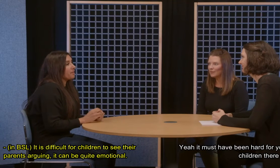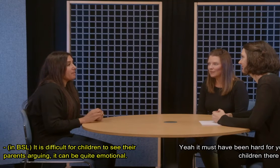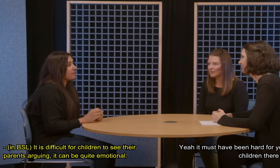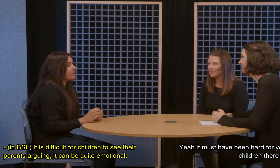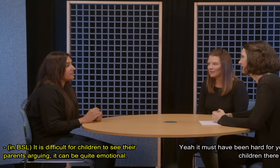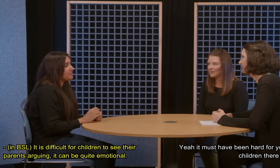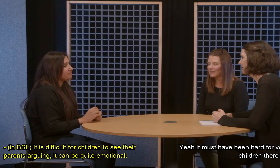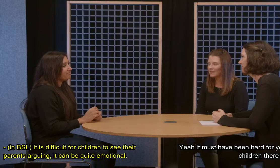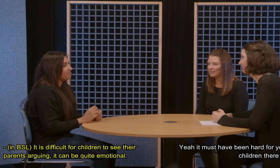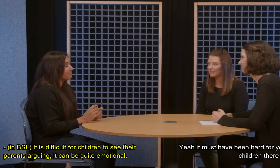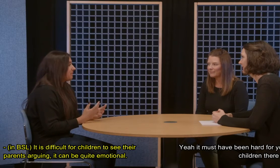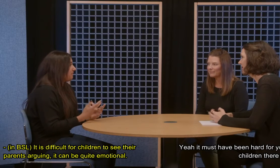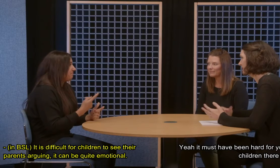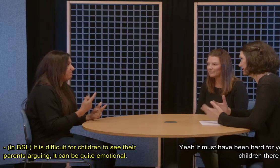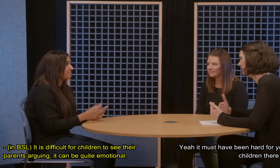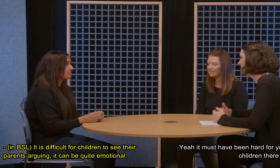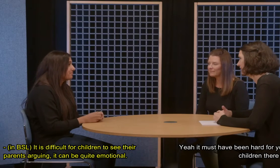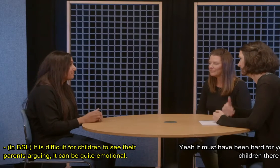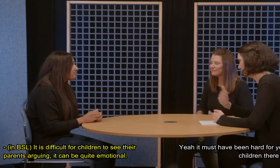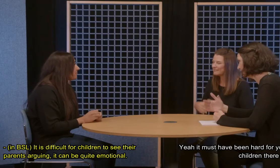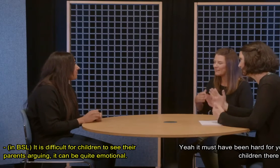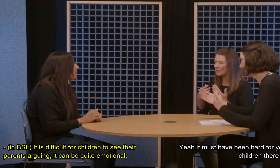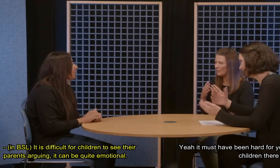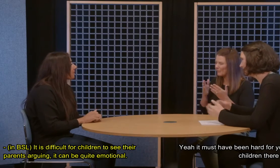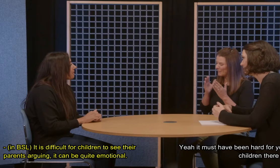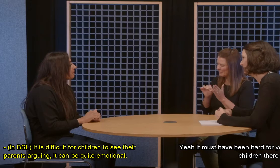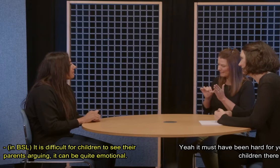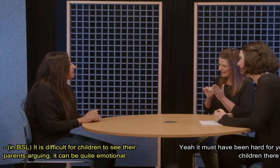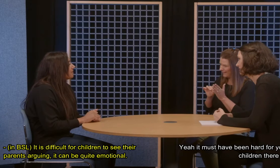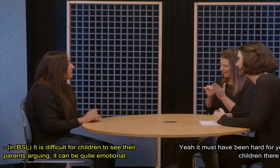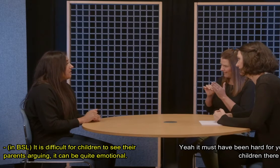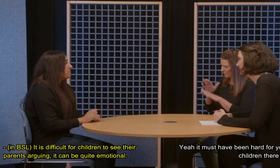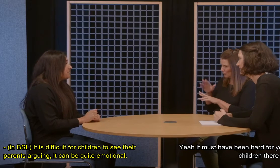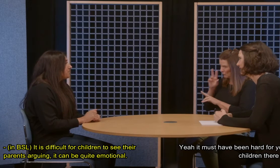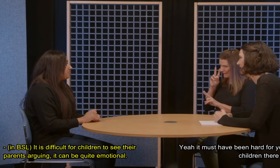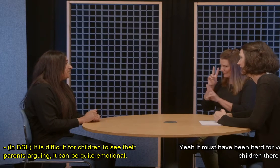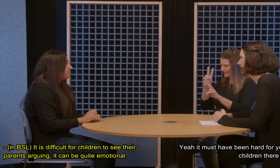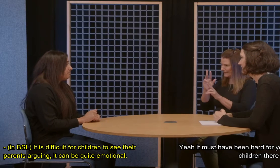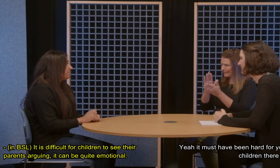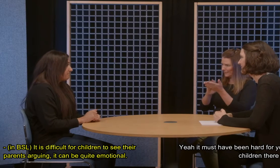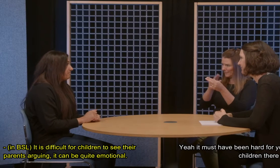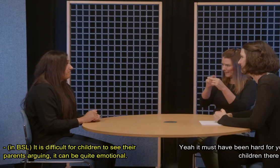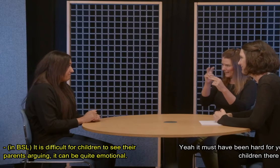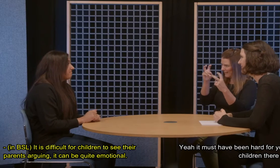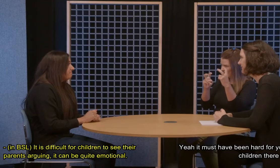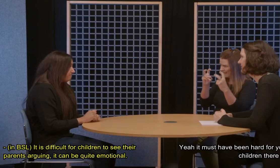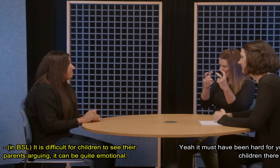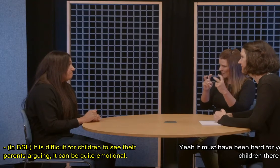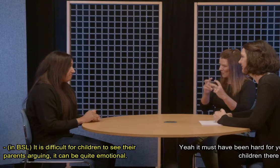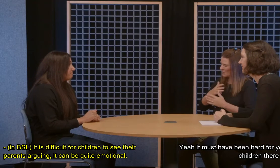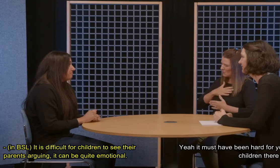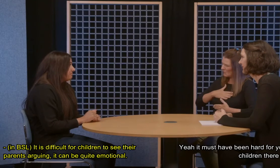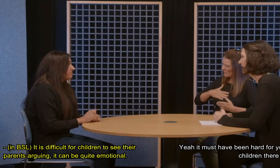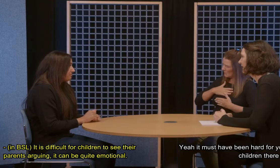So, yeah. It must have been hard for you with the children there particularly.